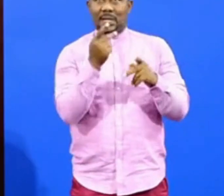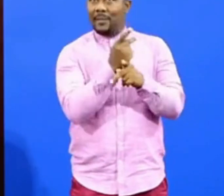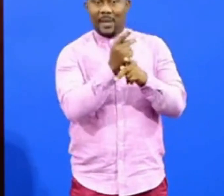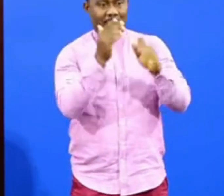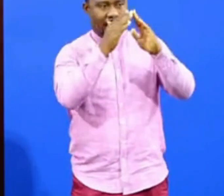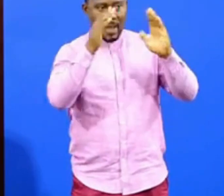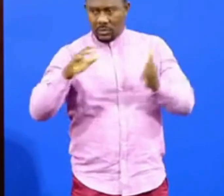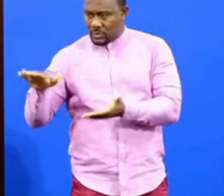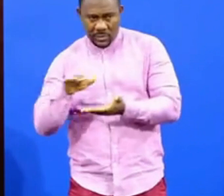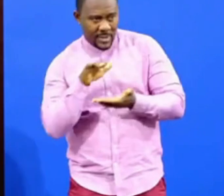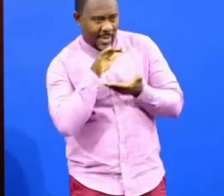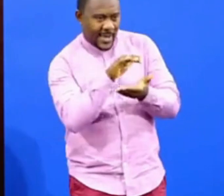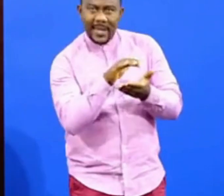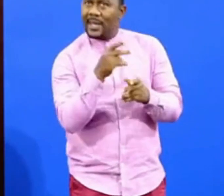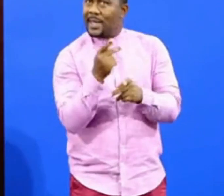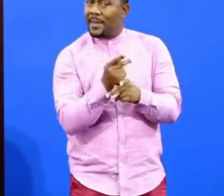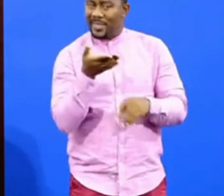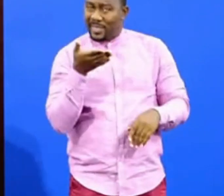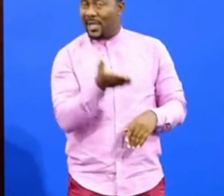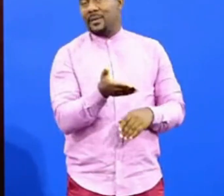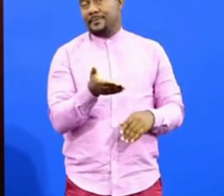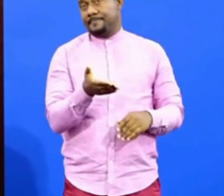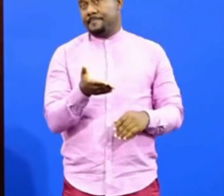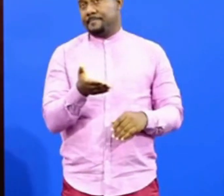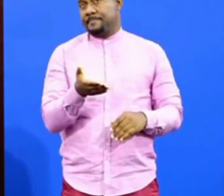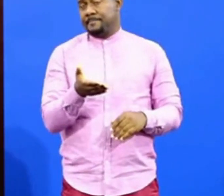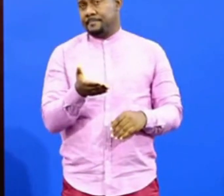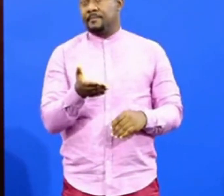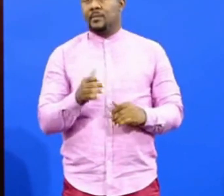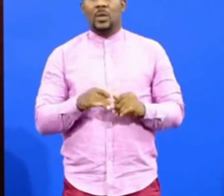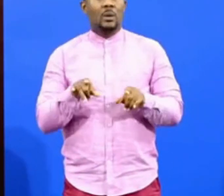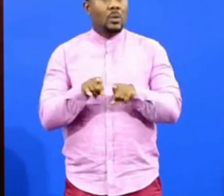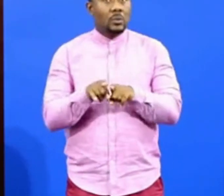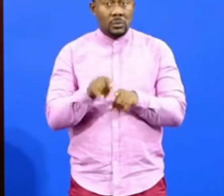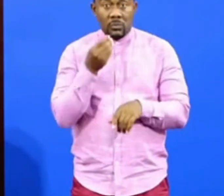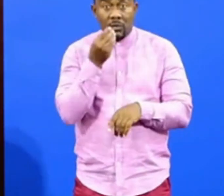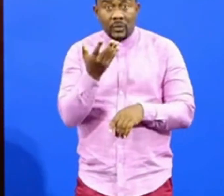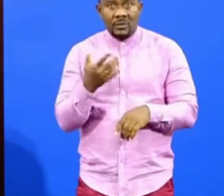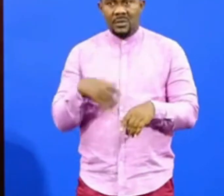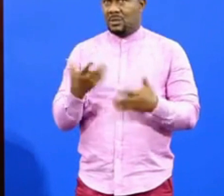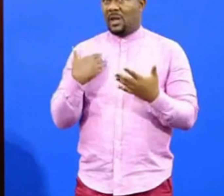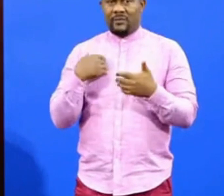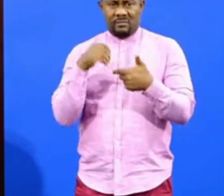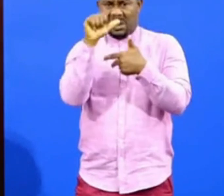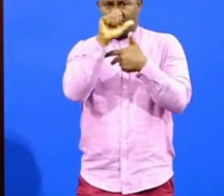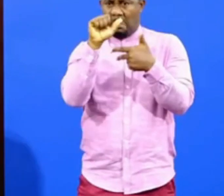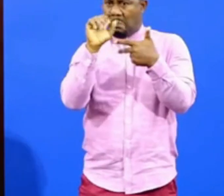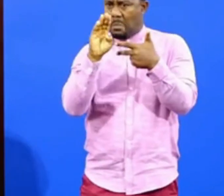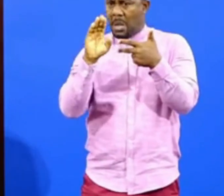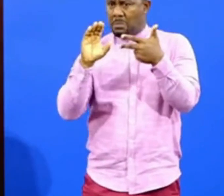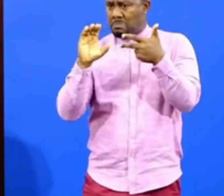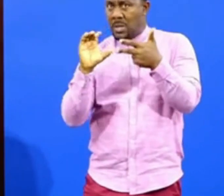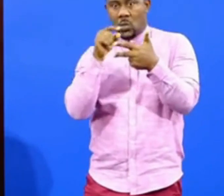sure that it meets a minimum quality before it can enter, but we also tell you if it's a grade 1, 2, 3, or 4. So some of these things